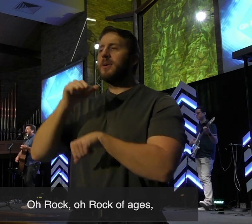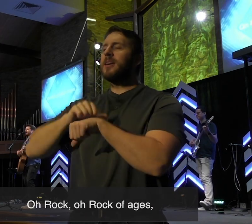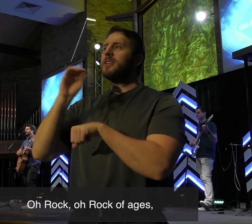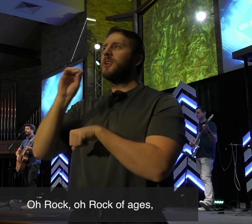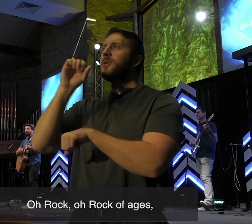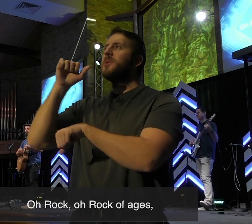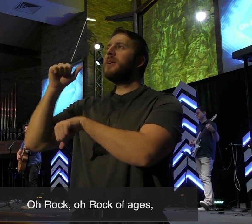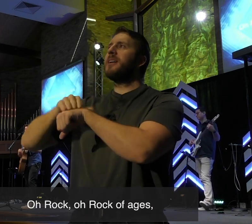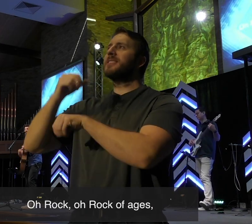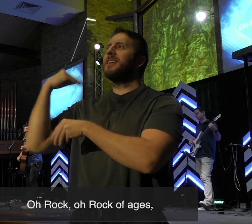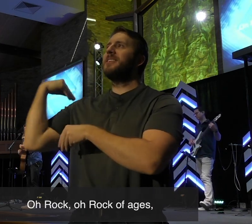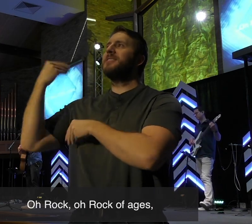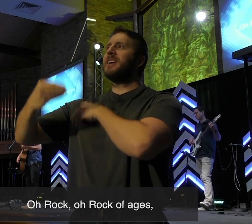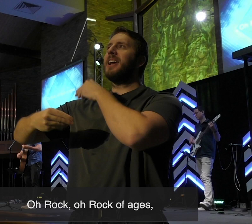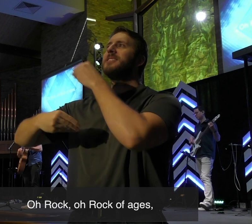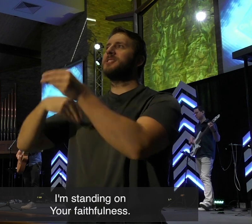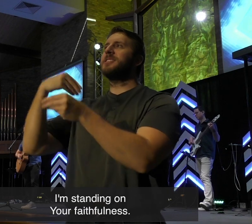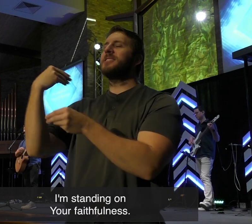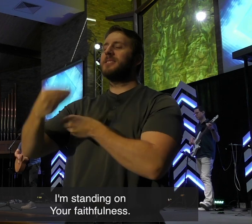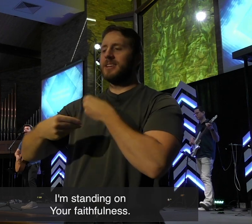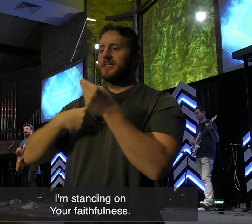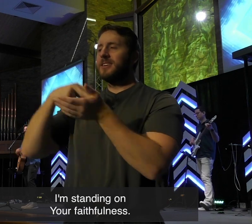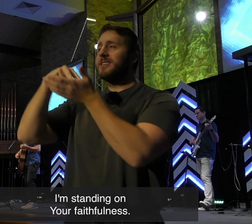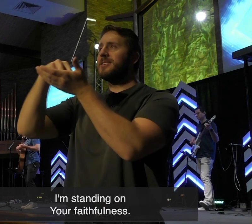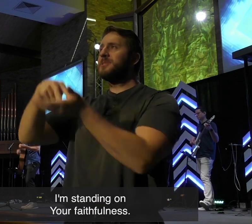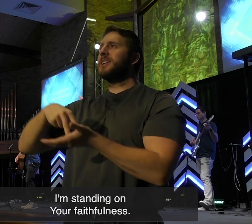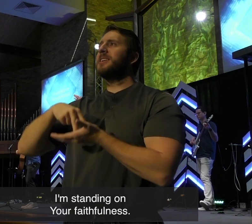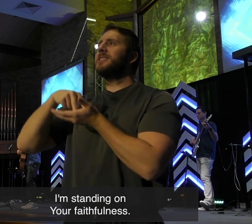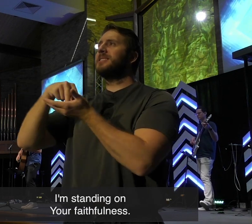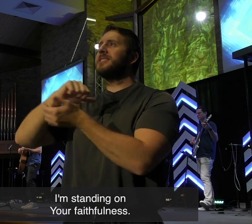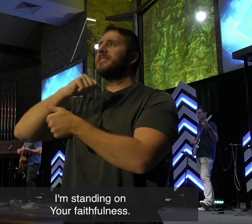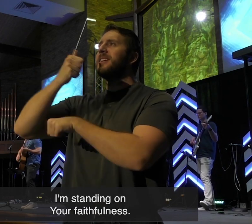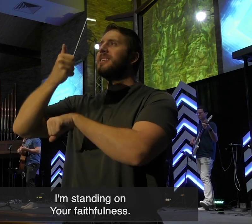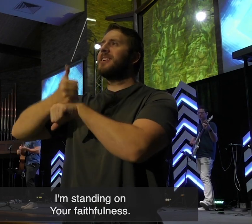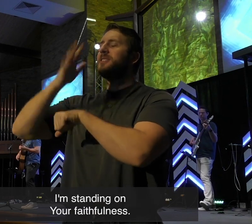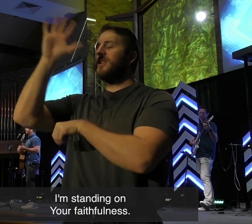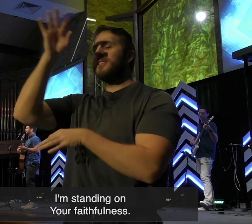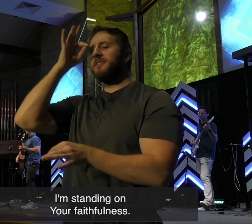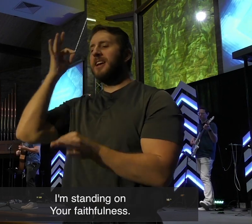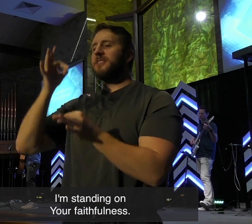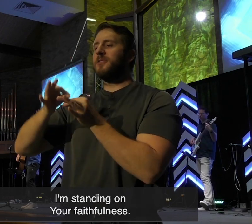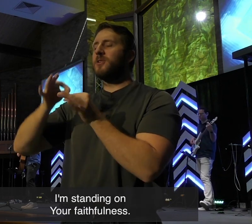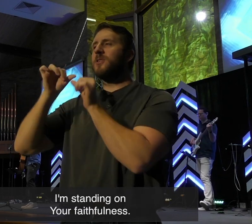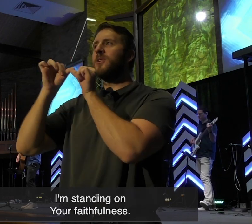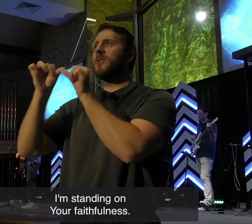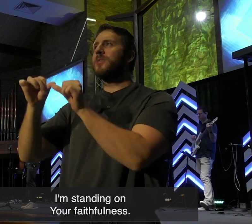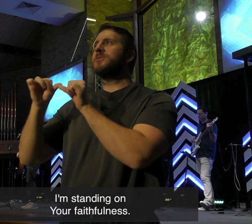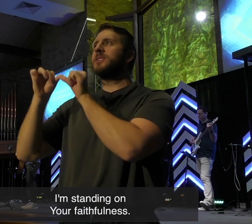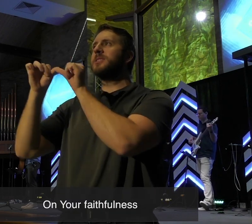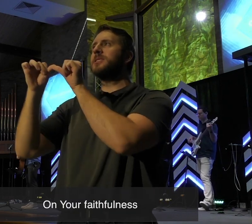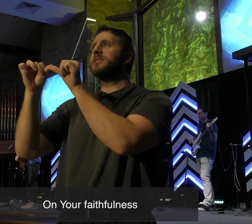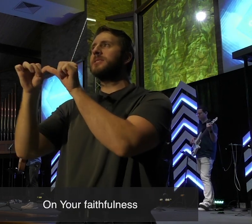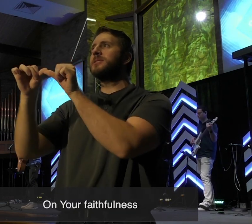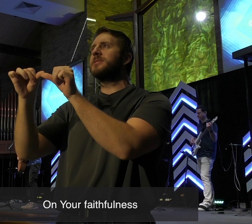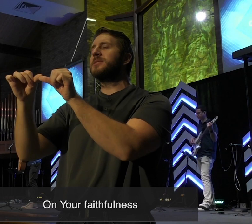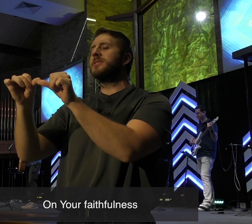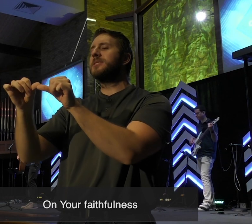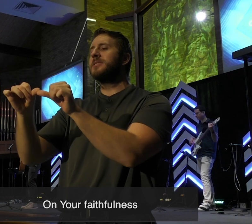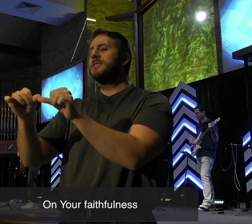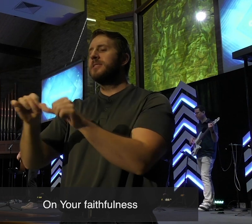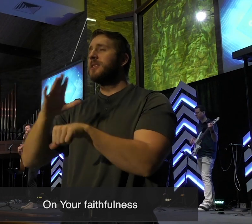now. Oh rock, oh rock of ages, I'm standing on your